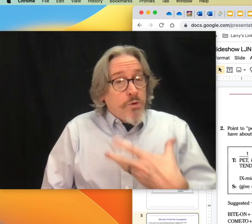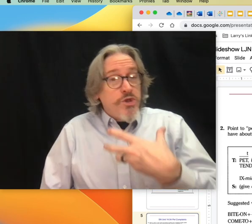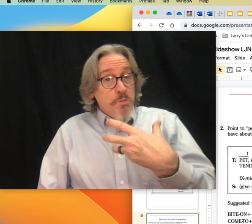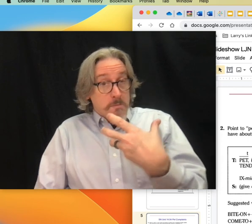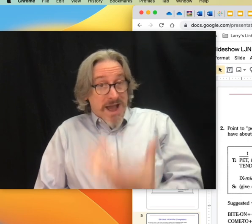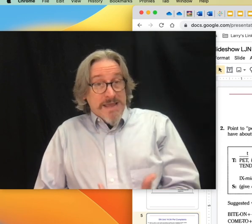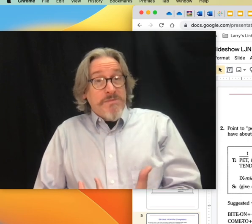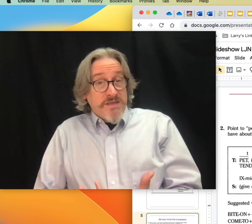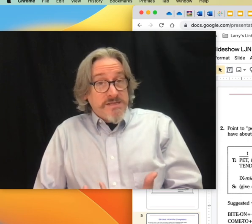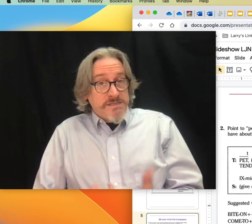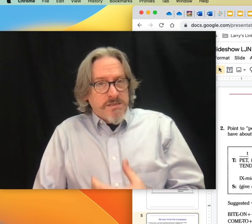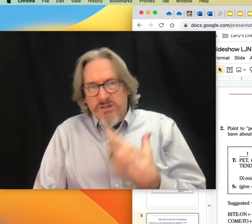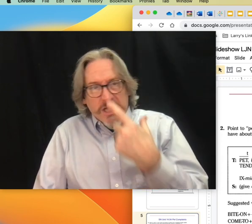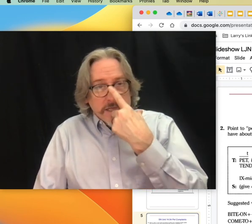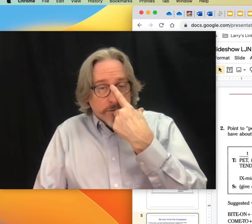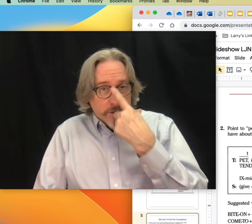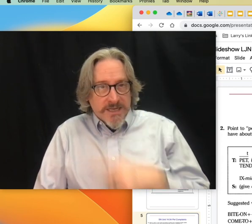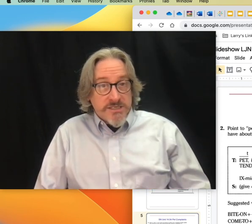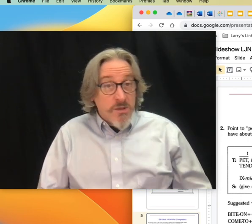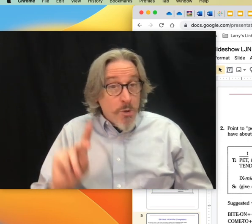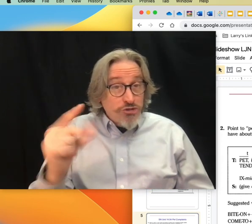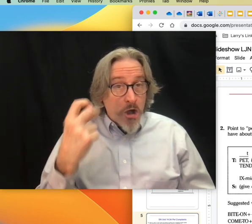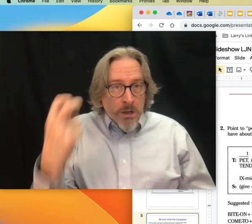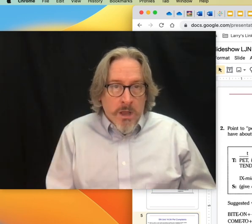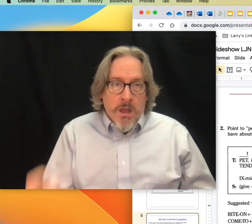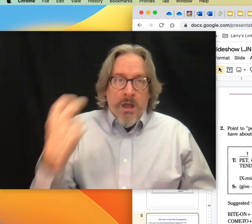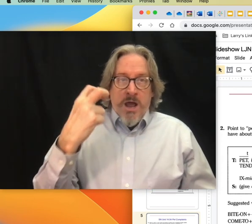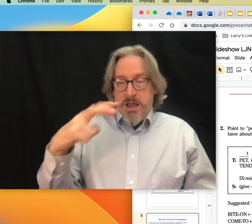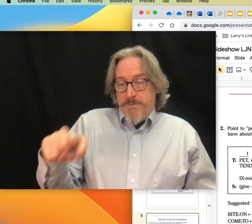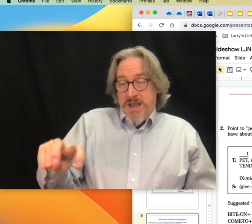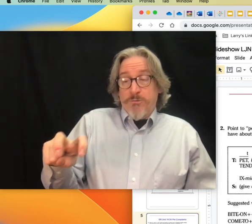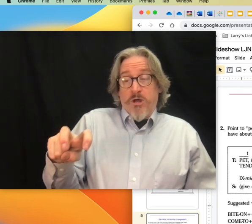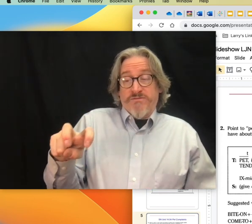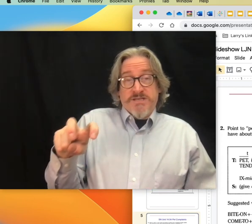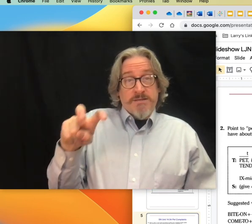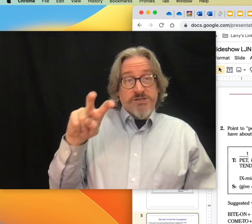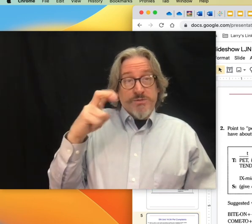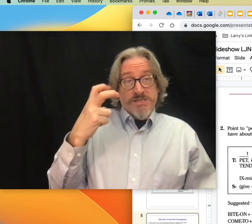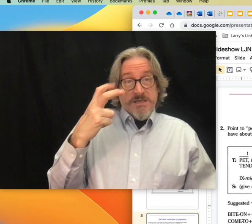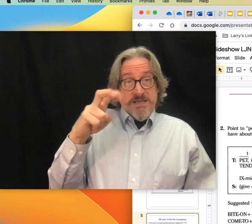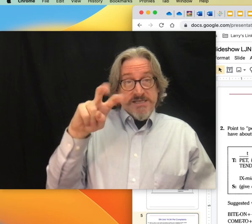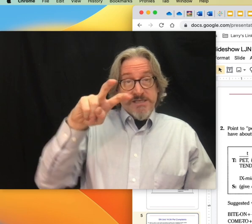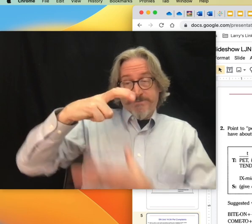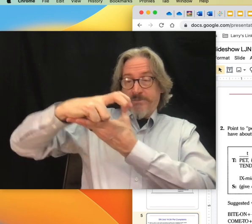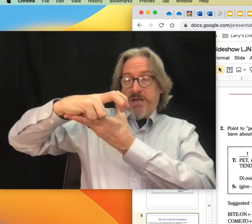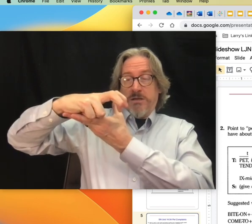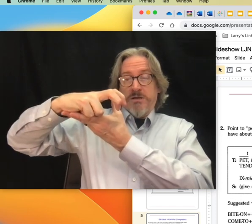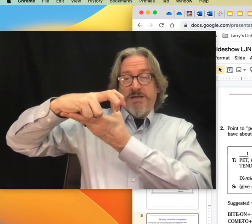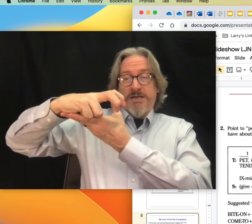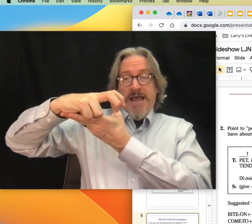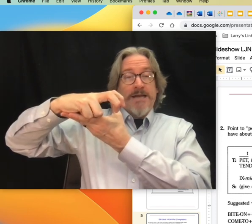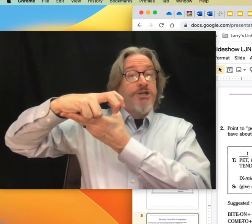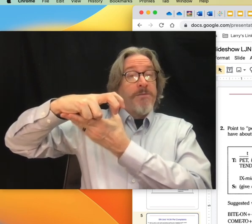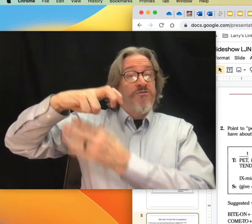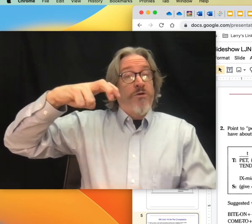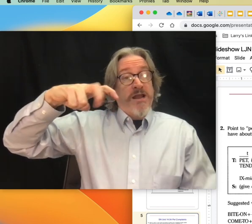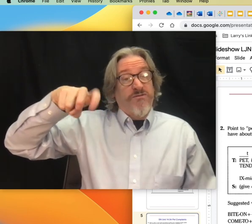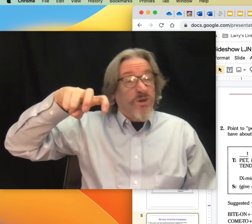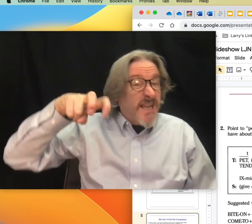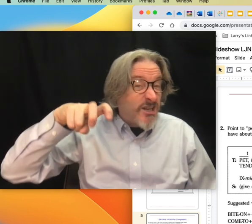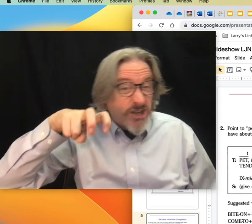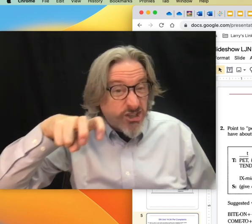The more you mime these, the clearer it is. I will oftentimes use, this is the hand shape